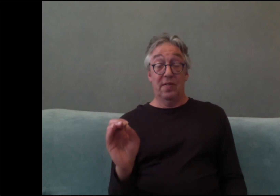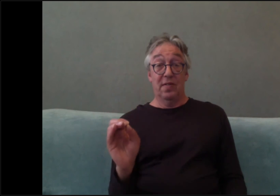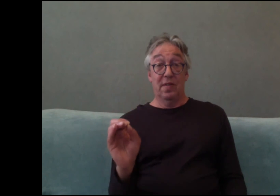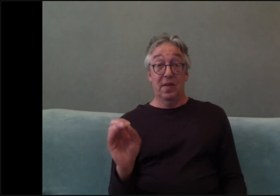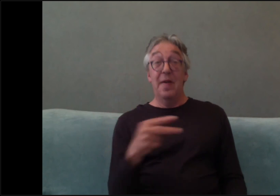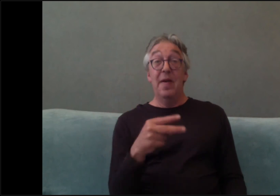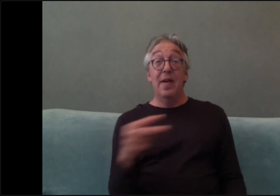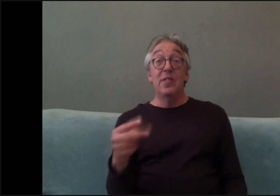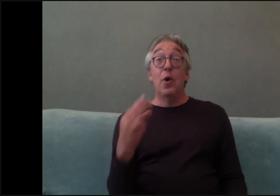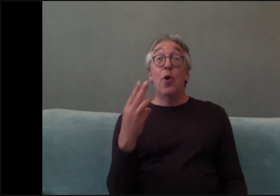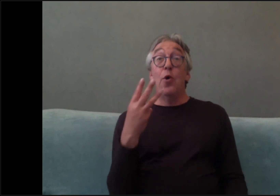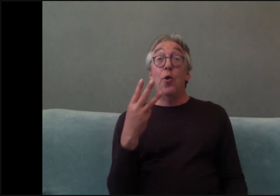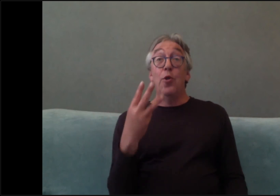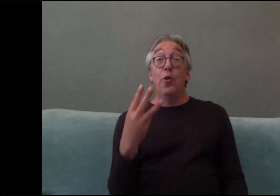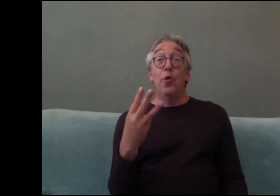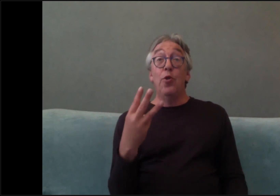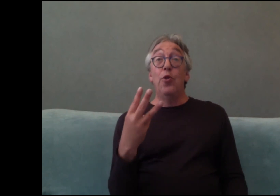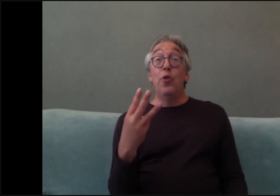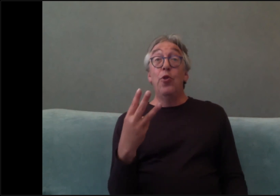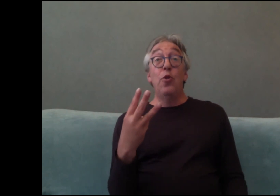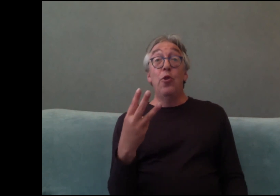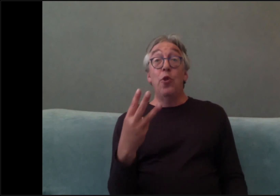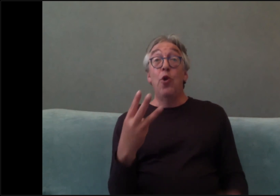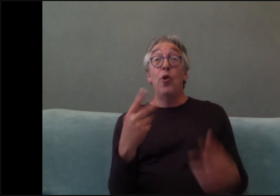36.2% for those with a severe disability.